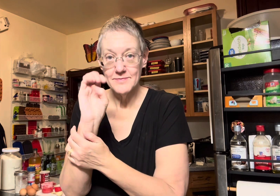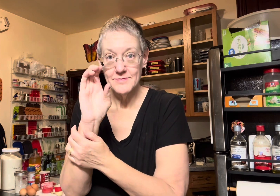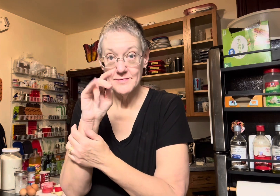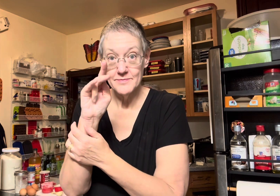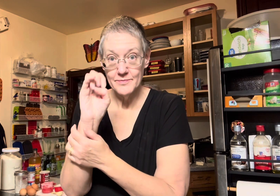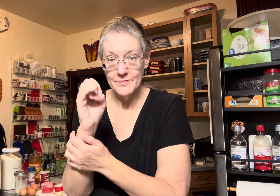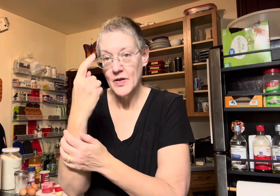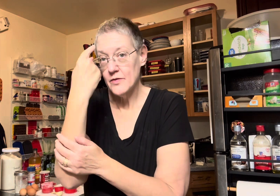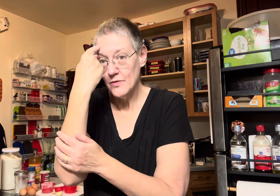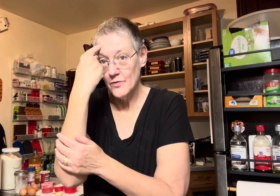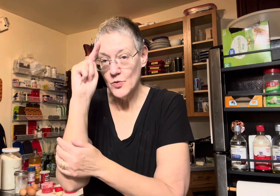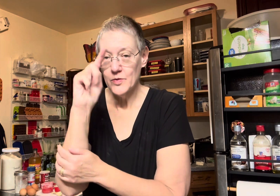pizza crust.